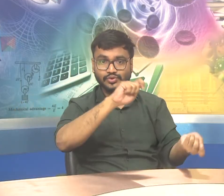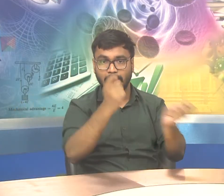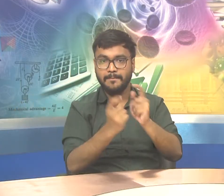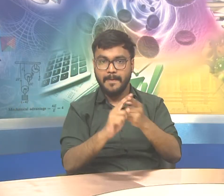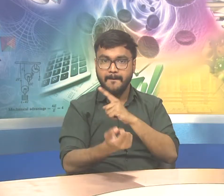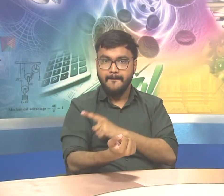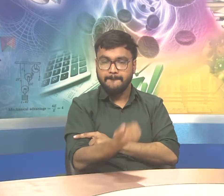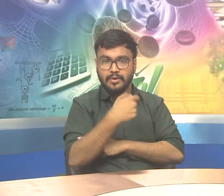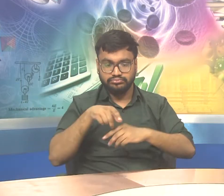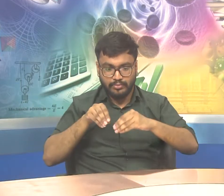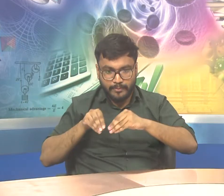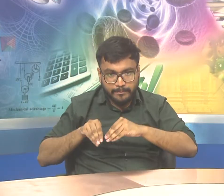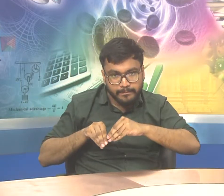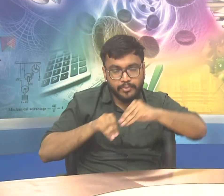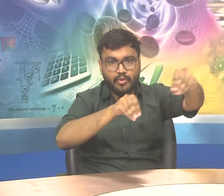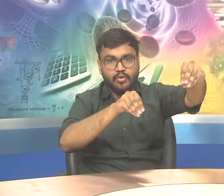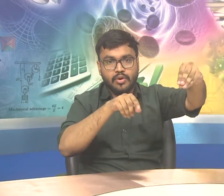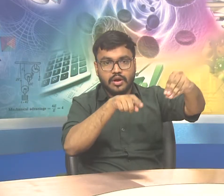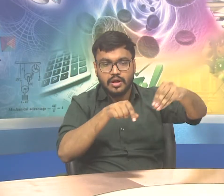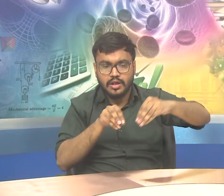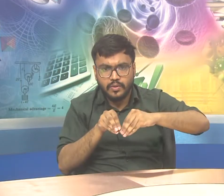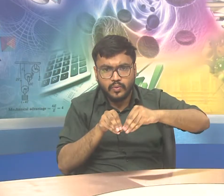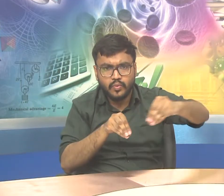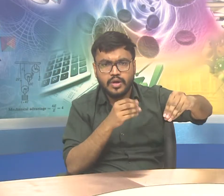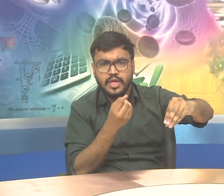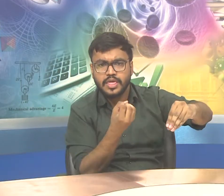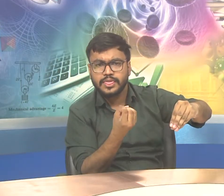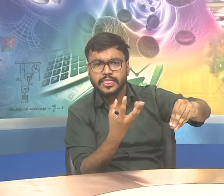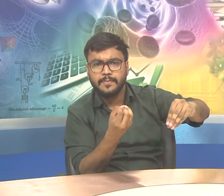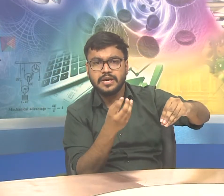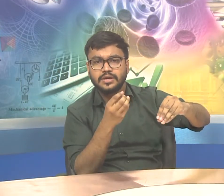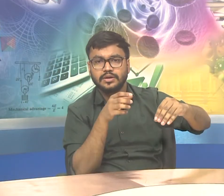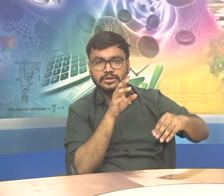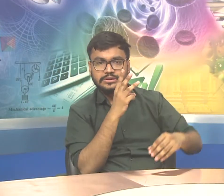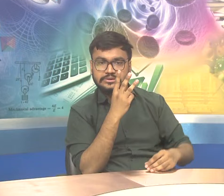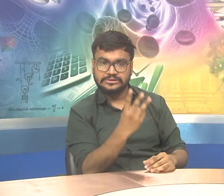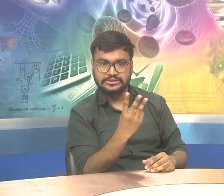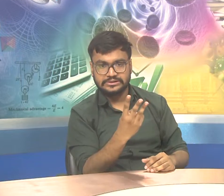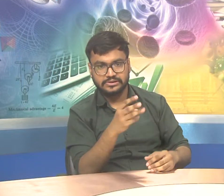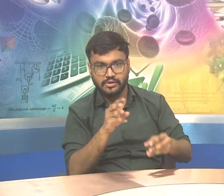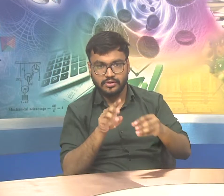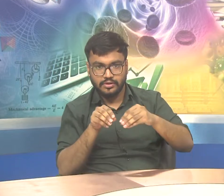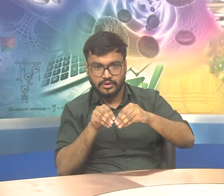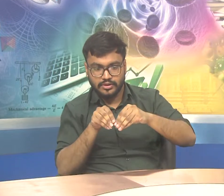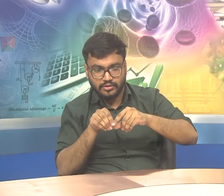ball to a height of 33 meters.